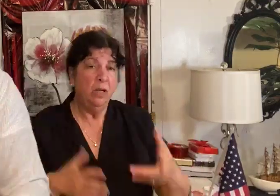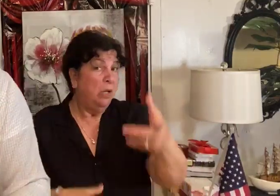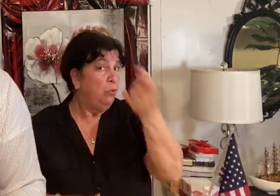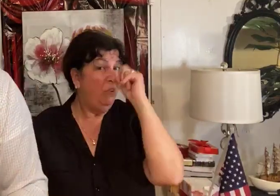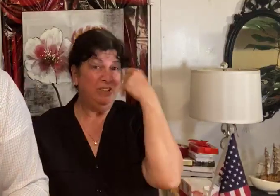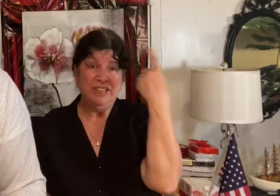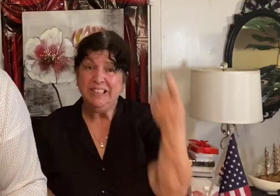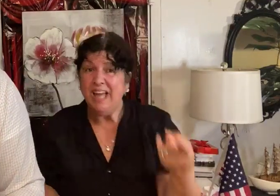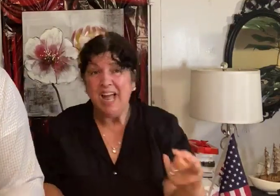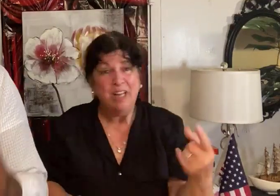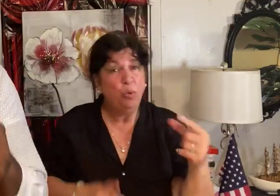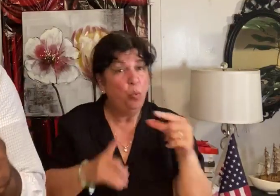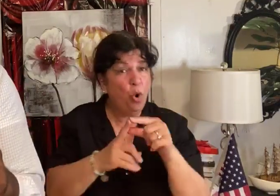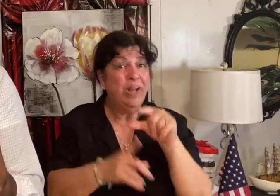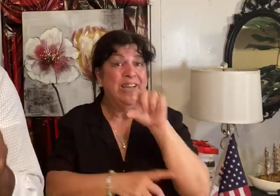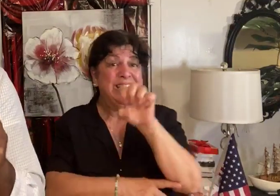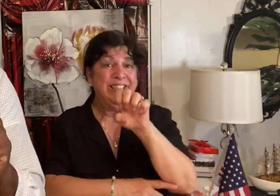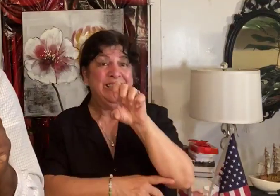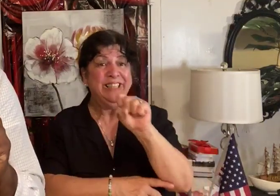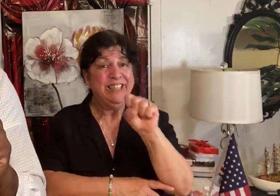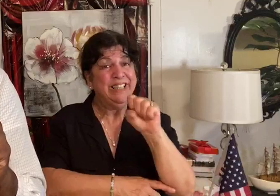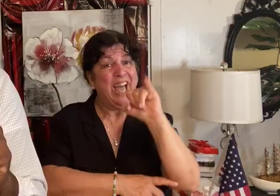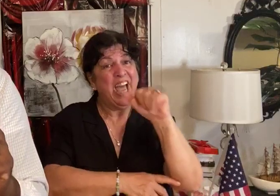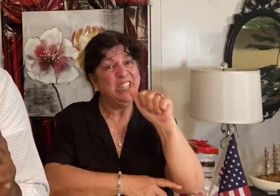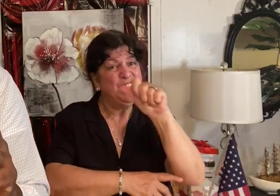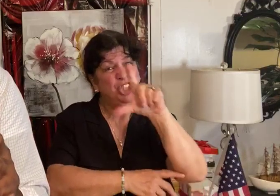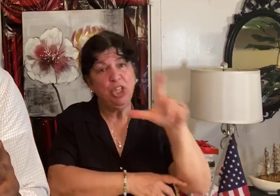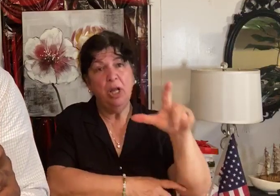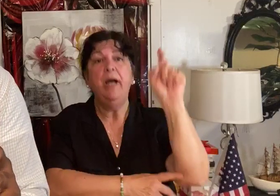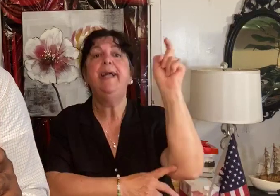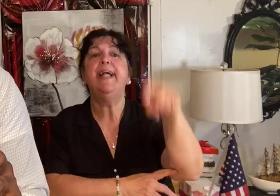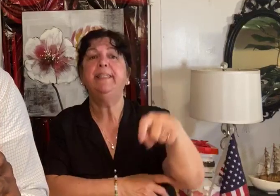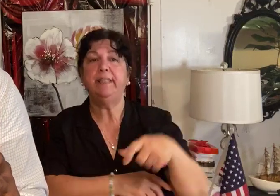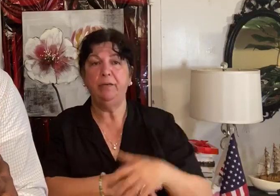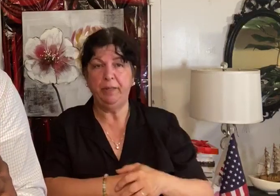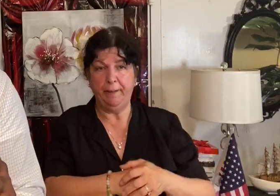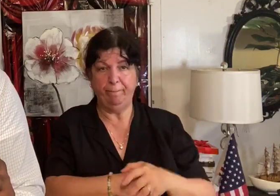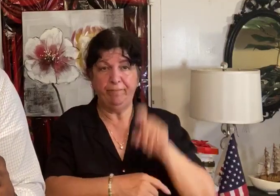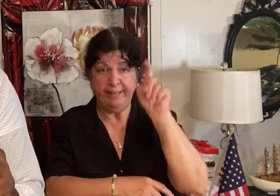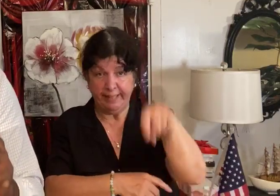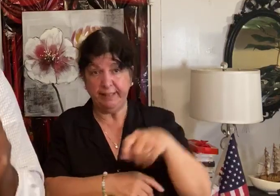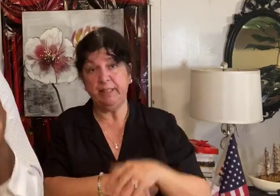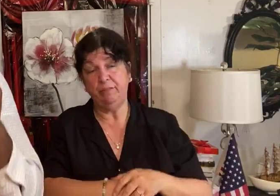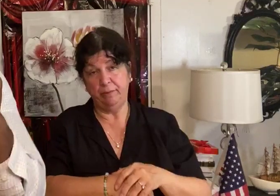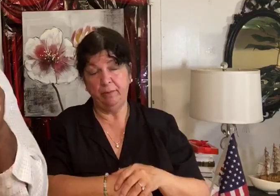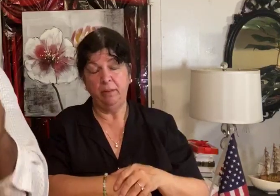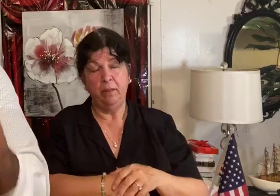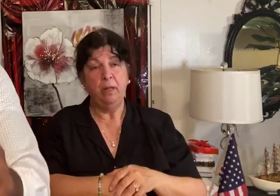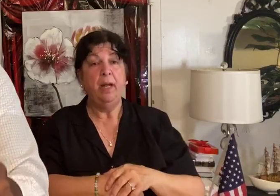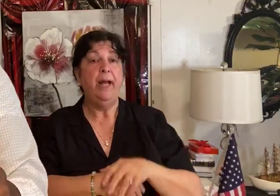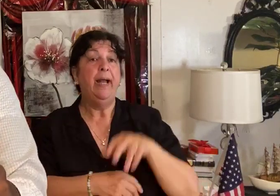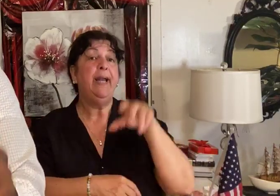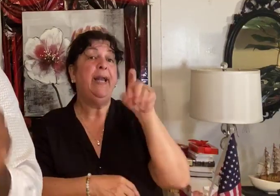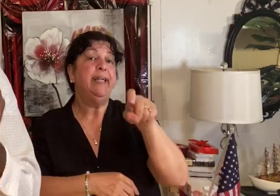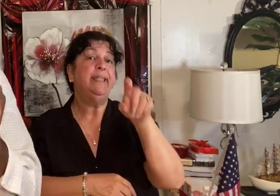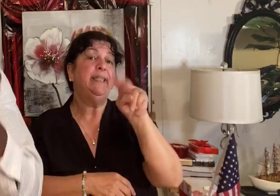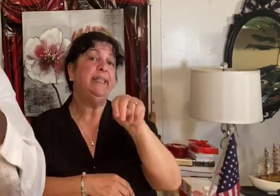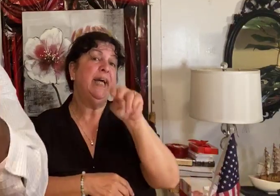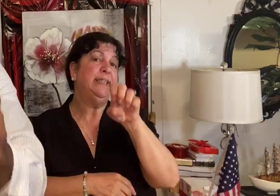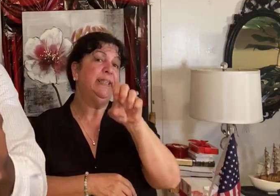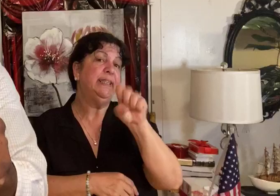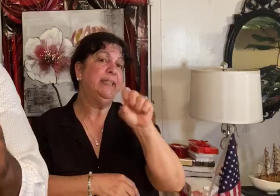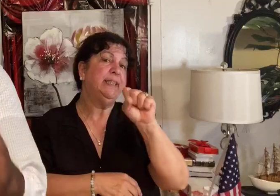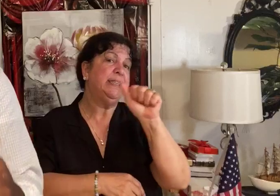really understand the word essential, meaning necessary, it is necessary to